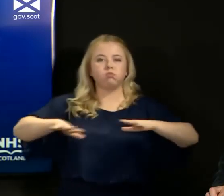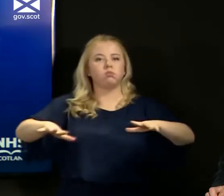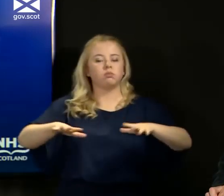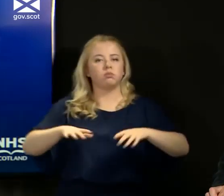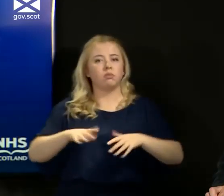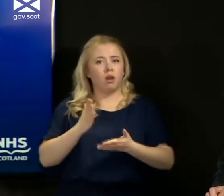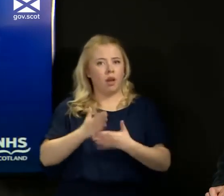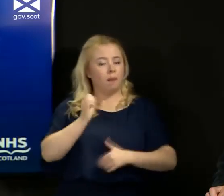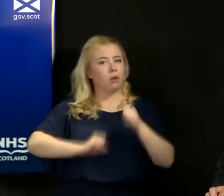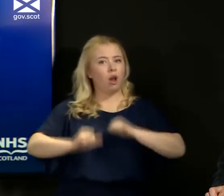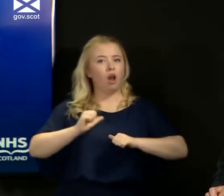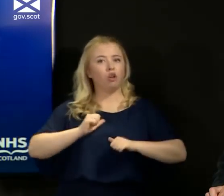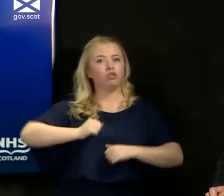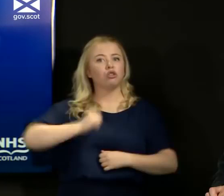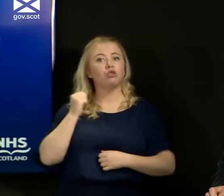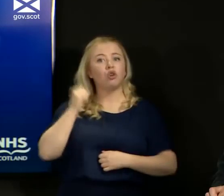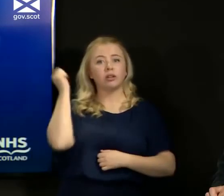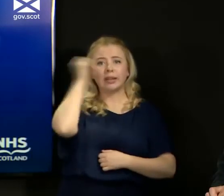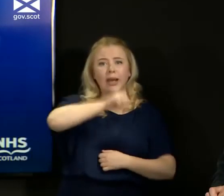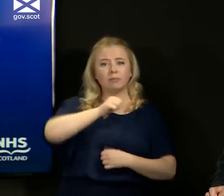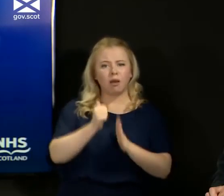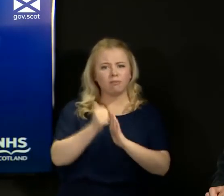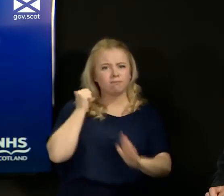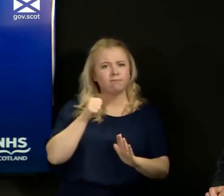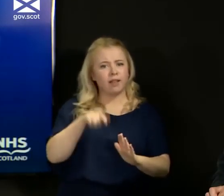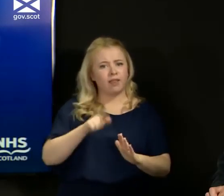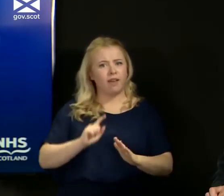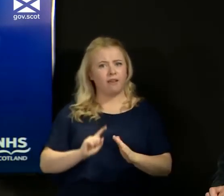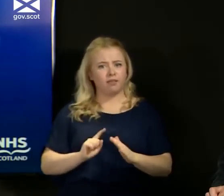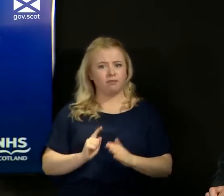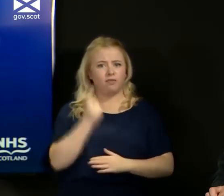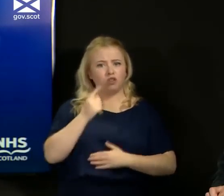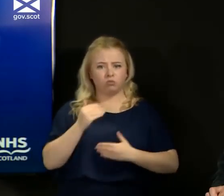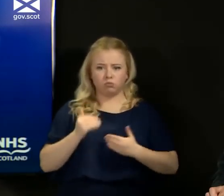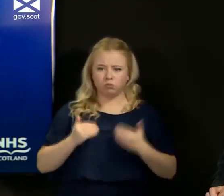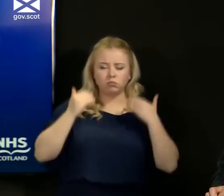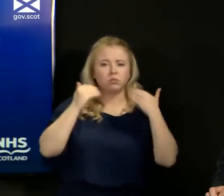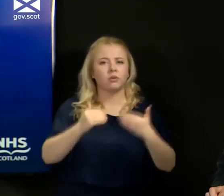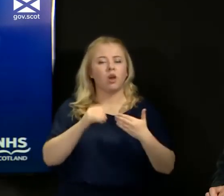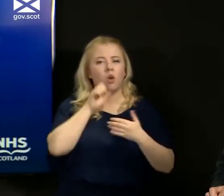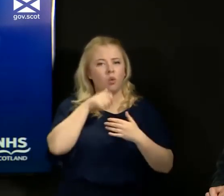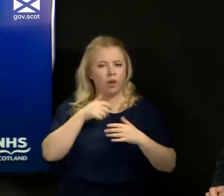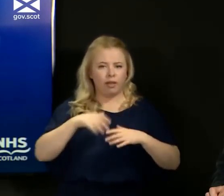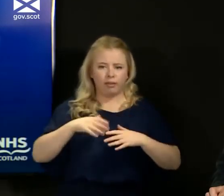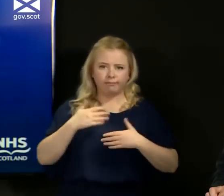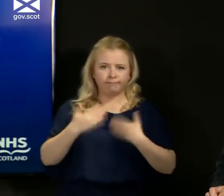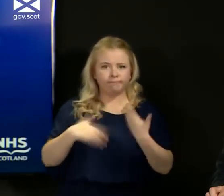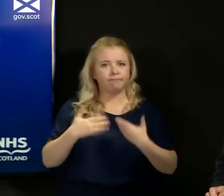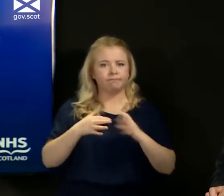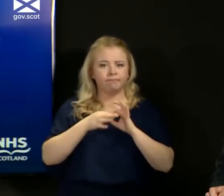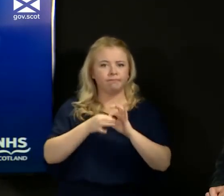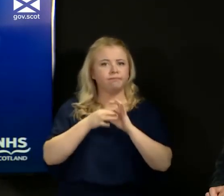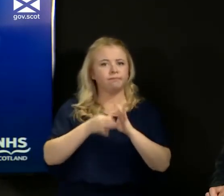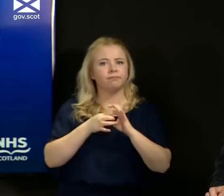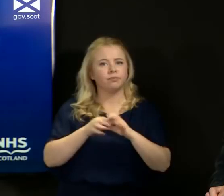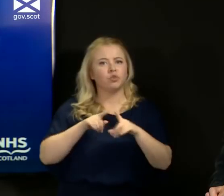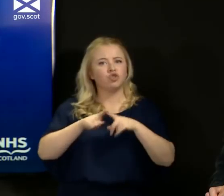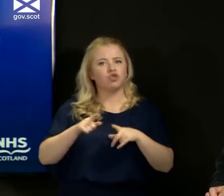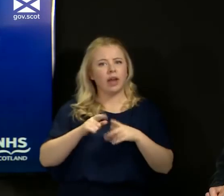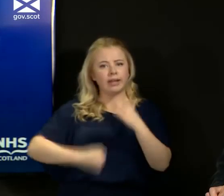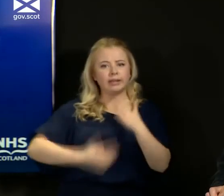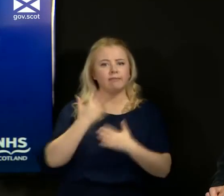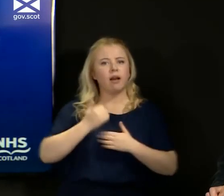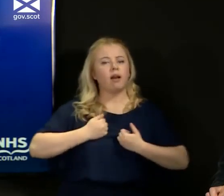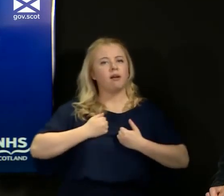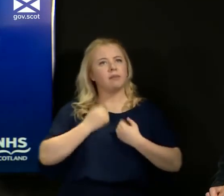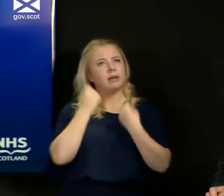to me that Scottish experts are at the forefront of this work, and we'll continue to work collaboratively with them to further develop our understanding and inform